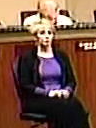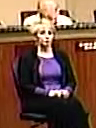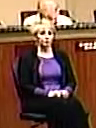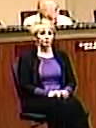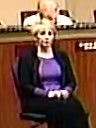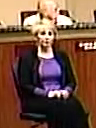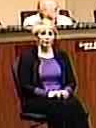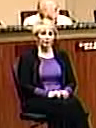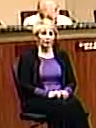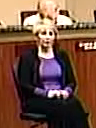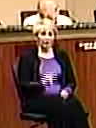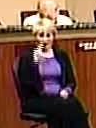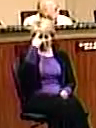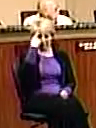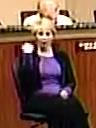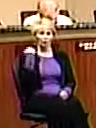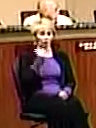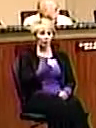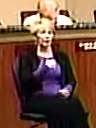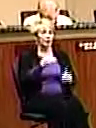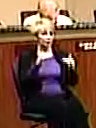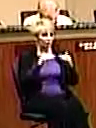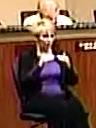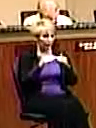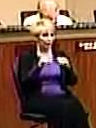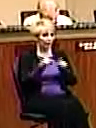I think we're as fair can be.